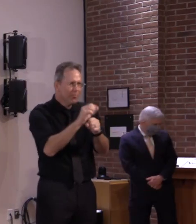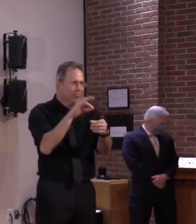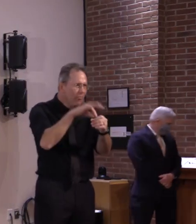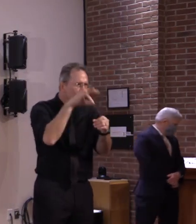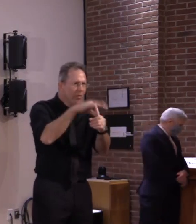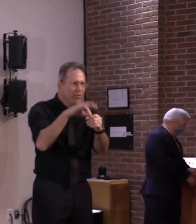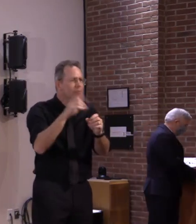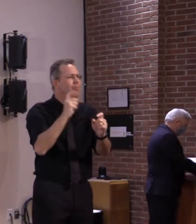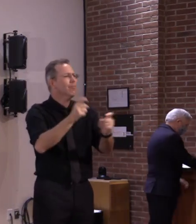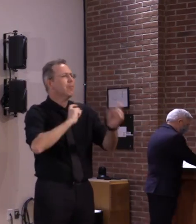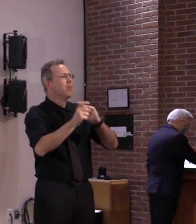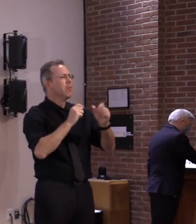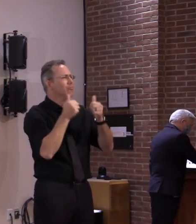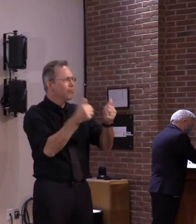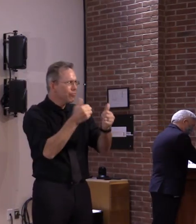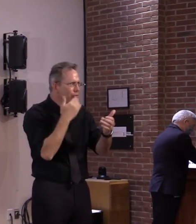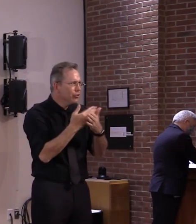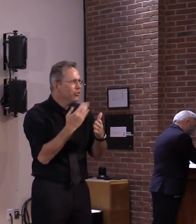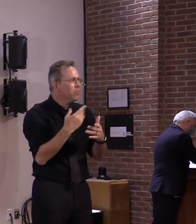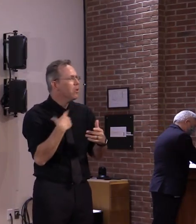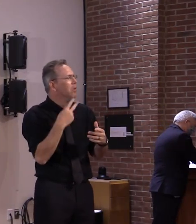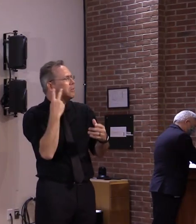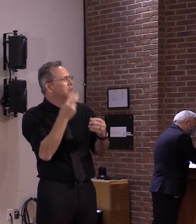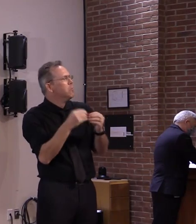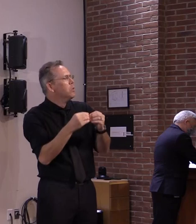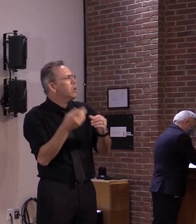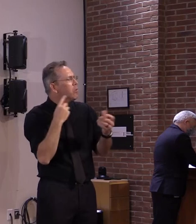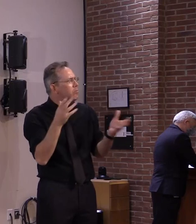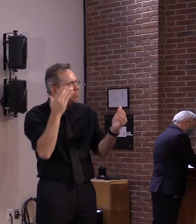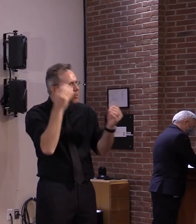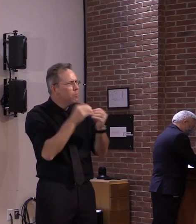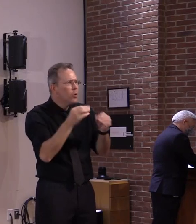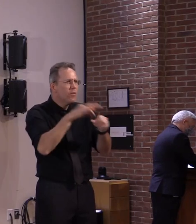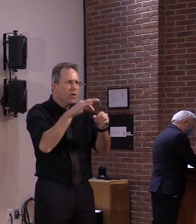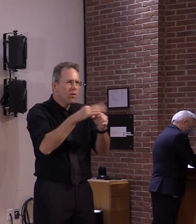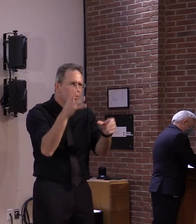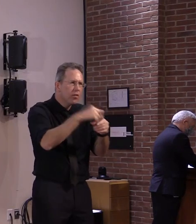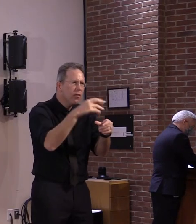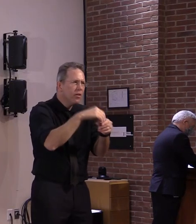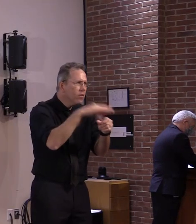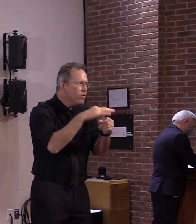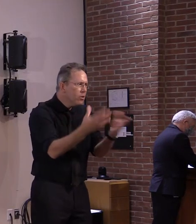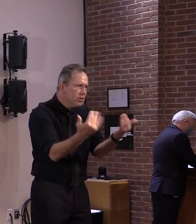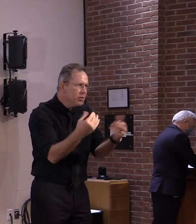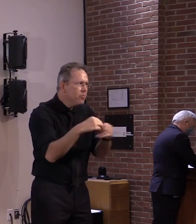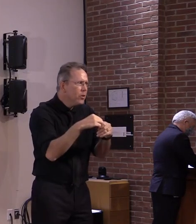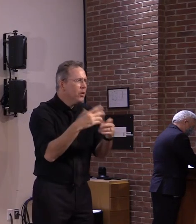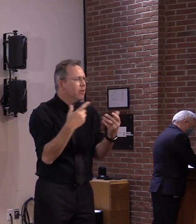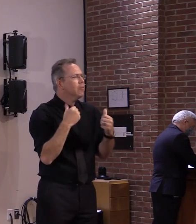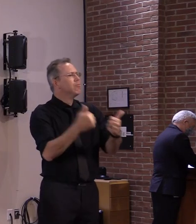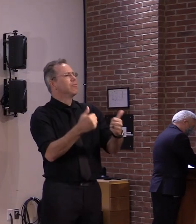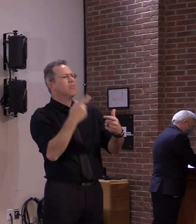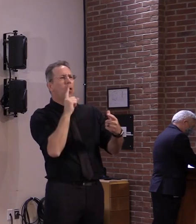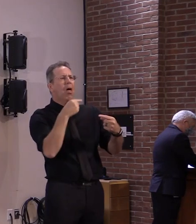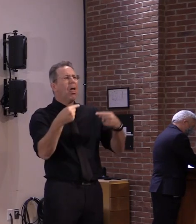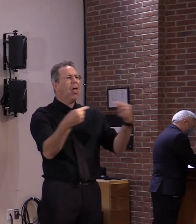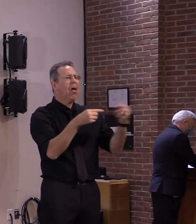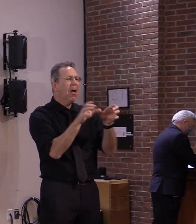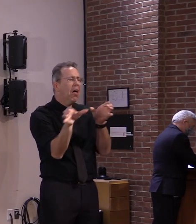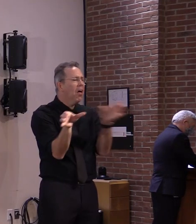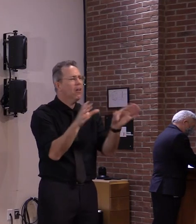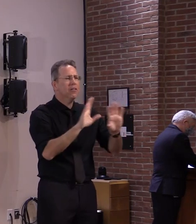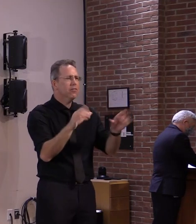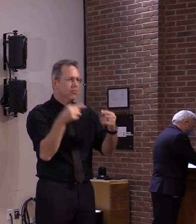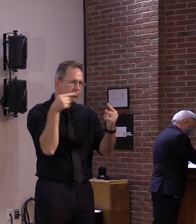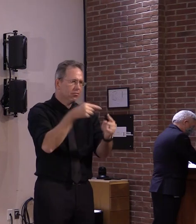maybe we'll see more of this in the future. Less polarization. And did you receive any feedback from any